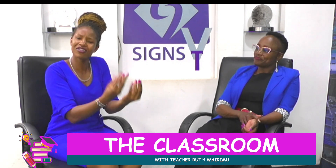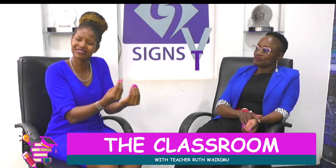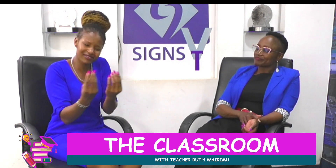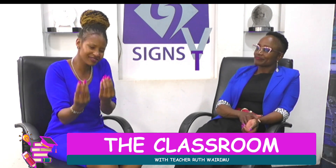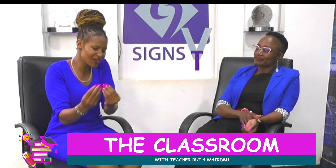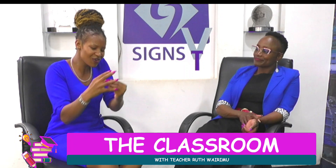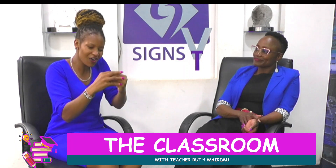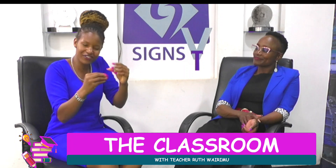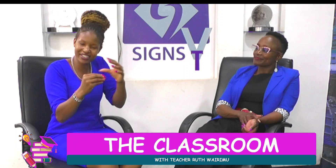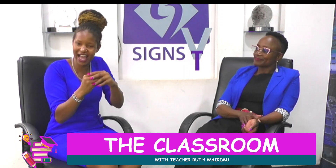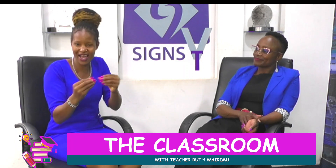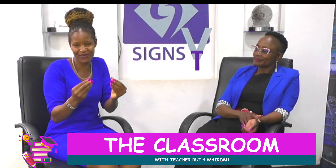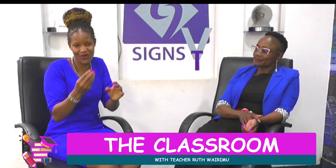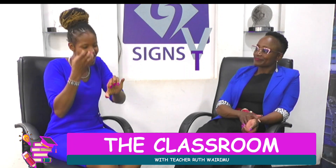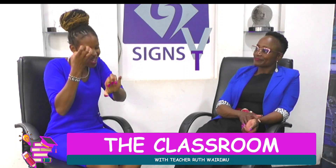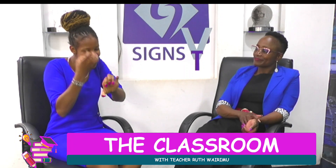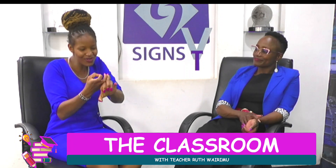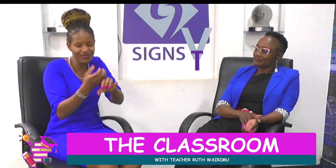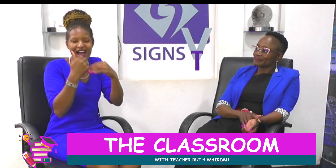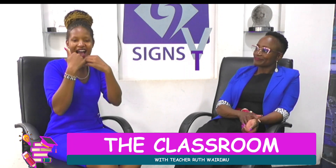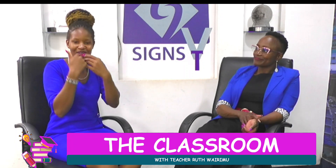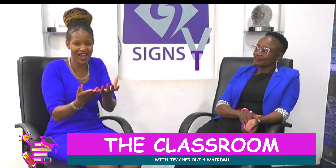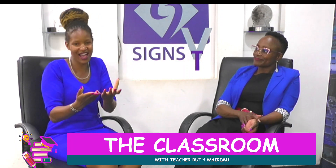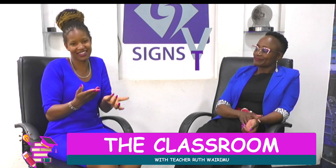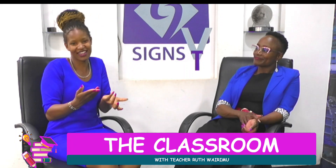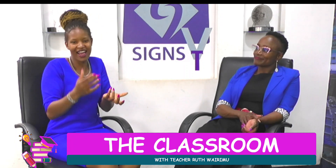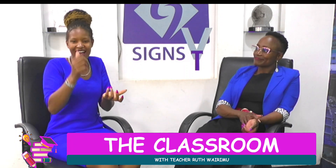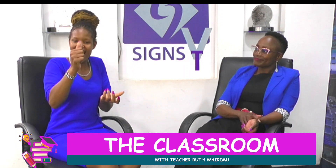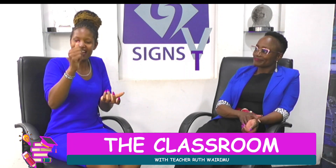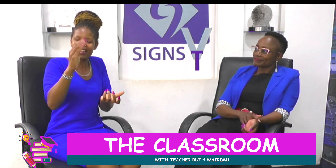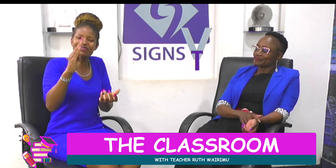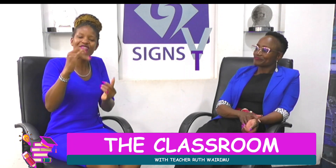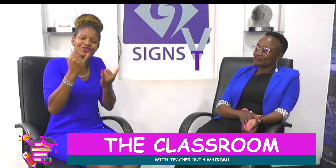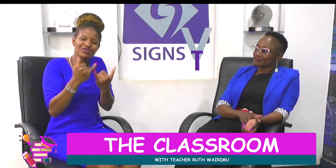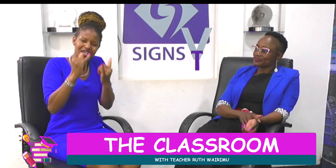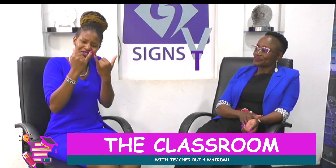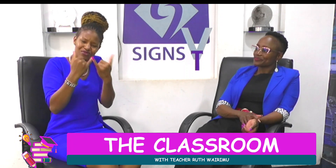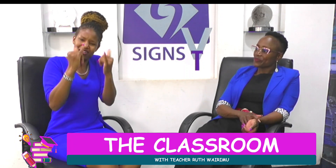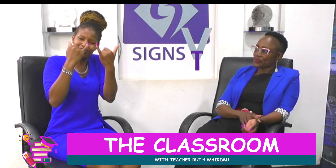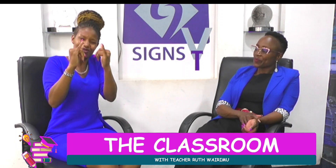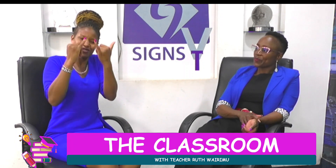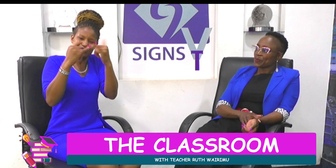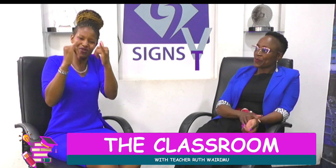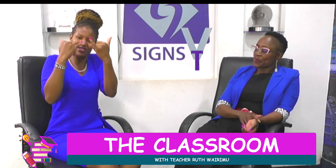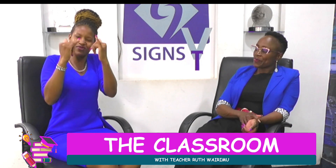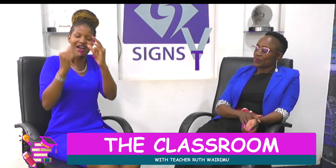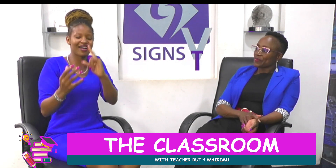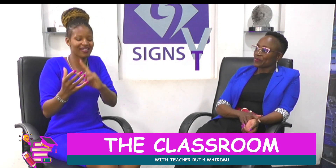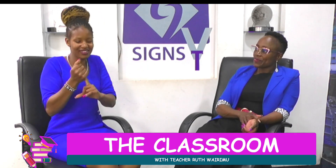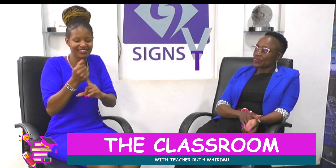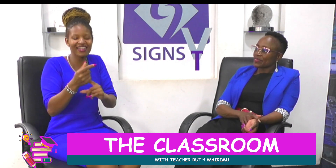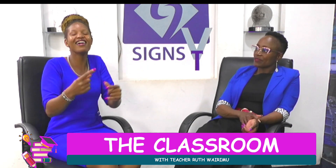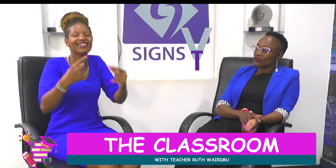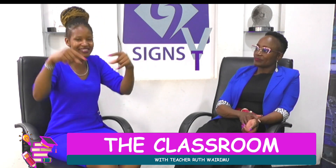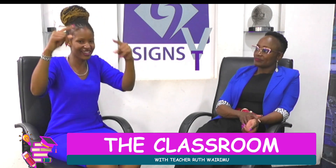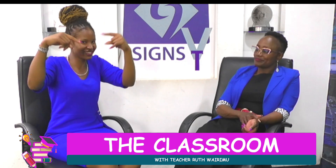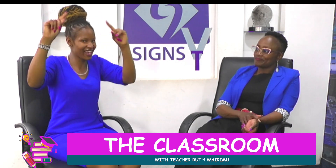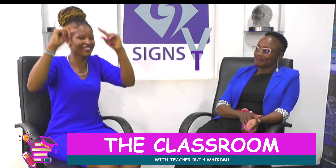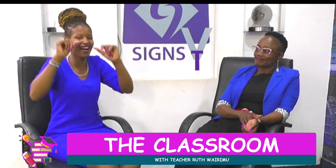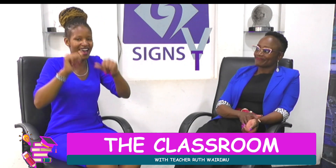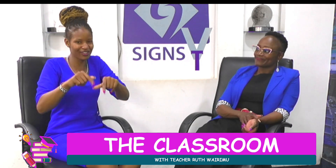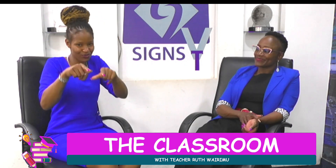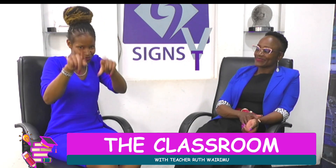can join Rose so that she may be able to teach you and be comfortable enough to, communicate with the children. You